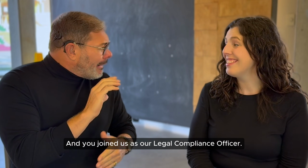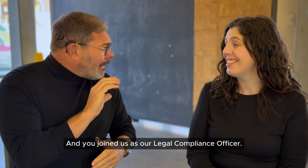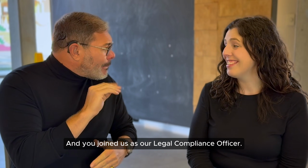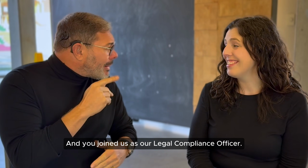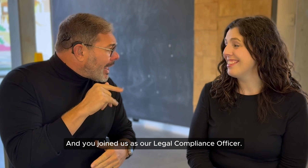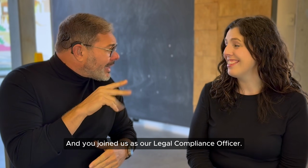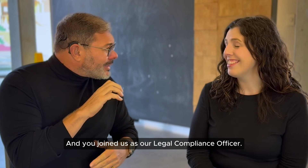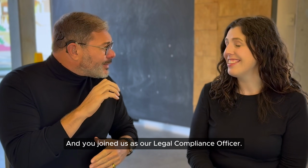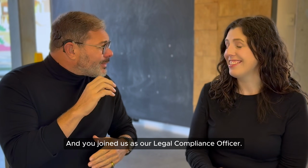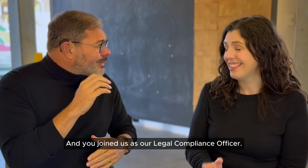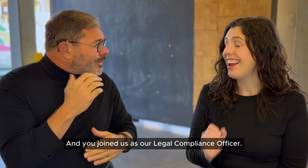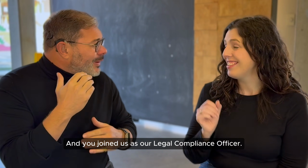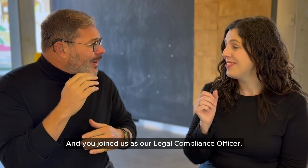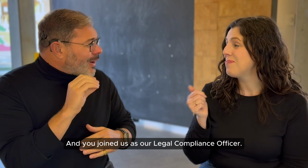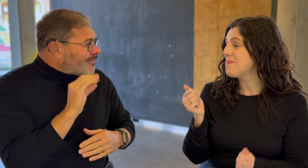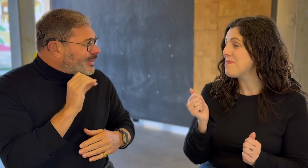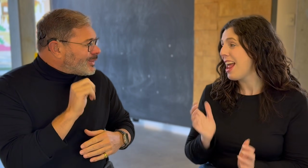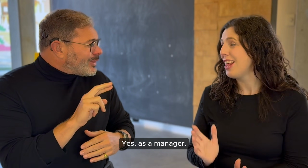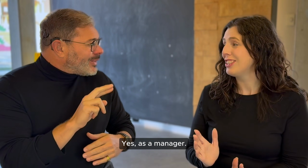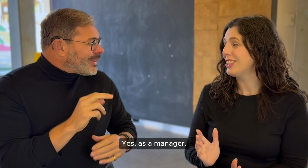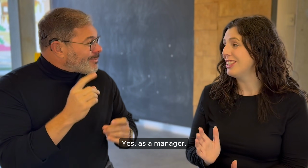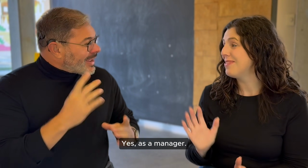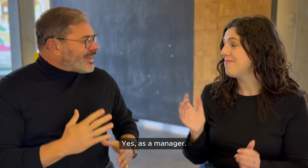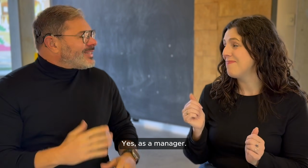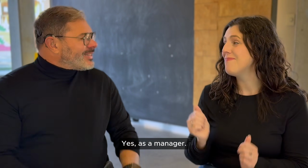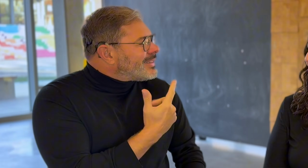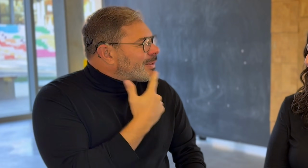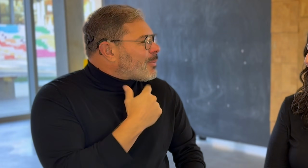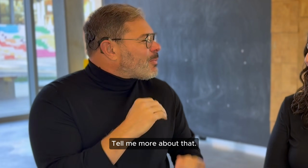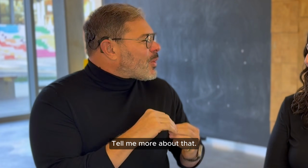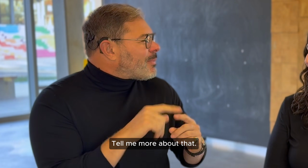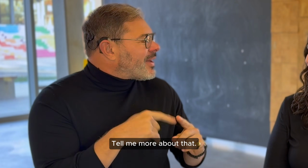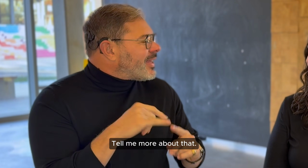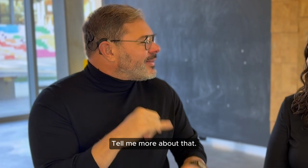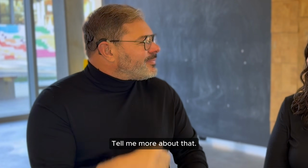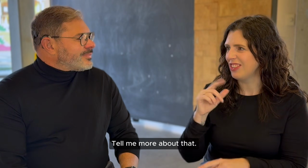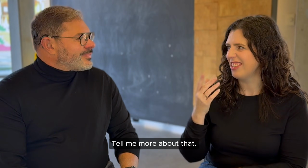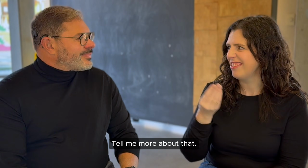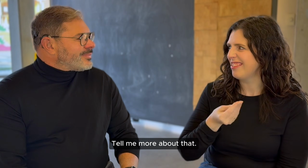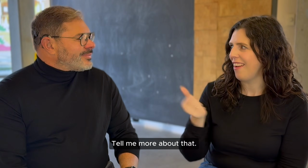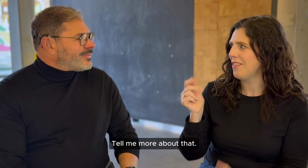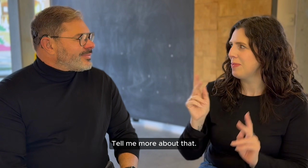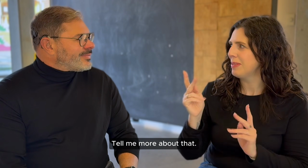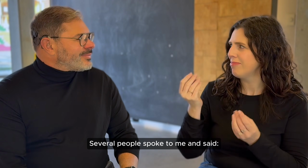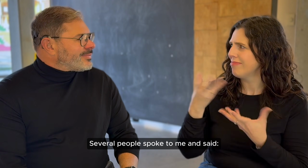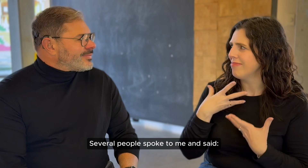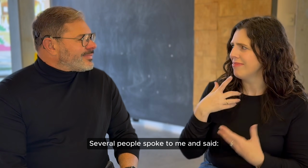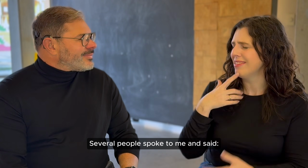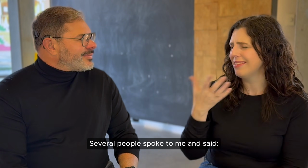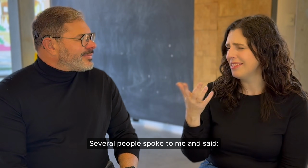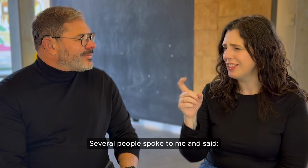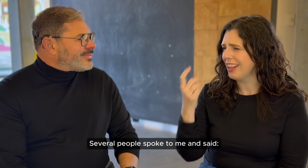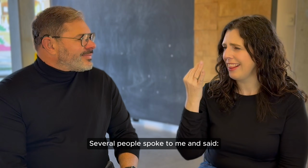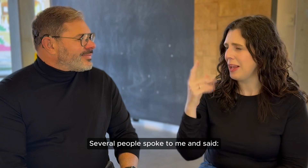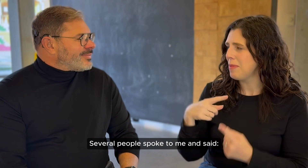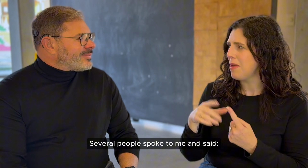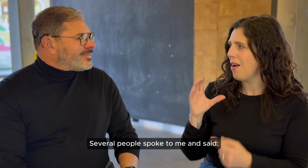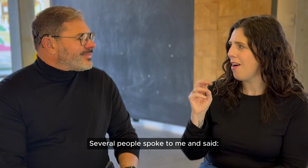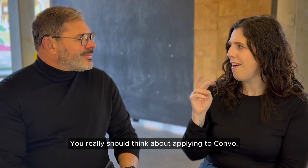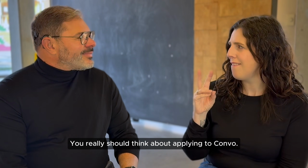legal compliance Yeah, officer, yeah, as manager. a manager. Tell me more about that. Well, several people had talked to me saying, you really